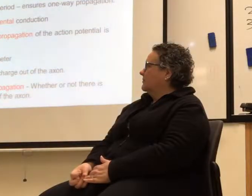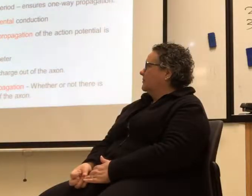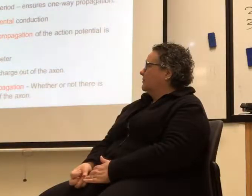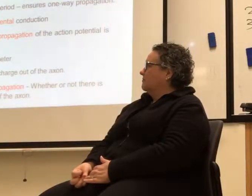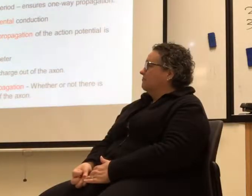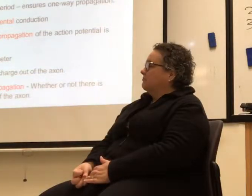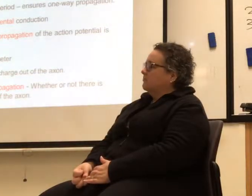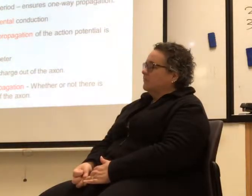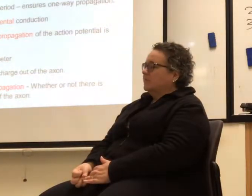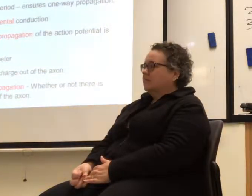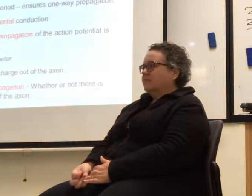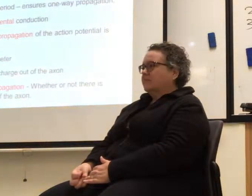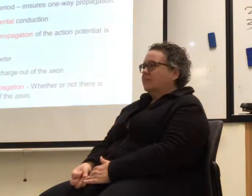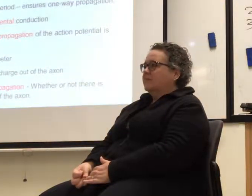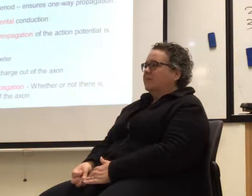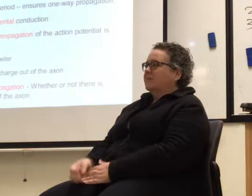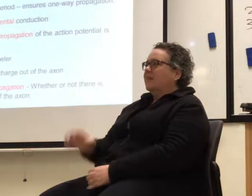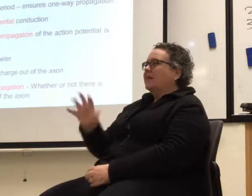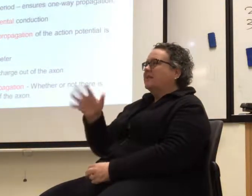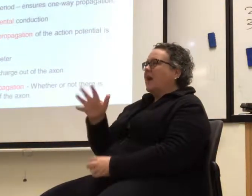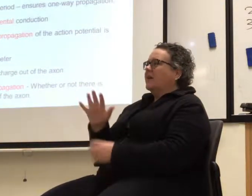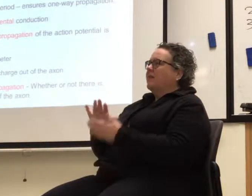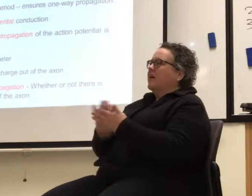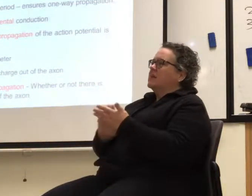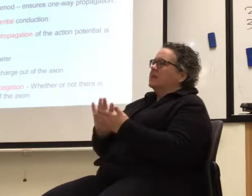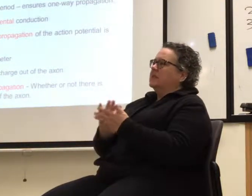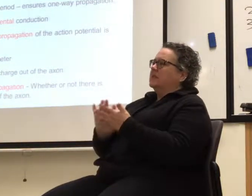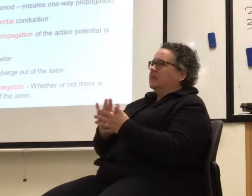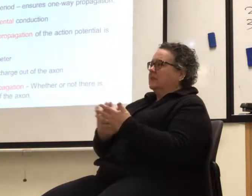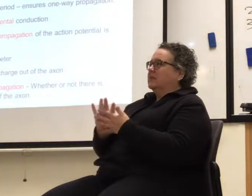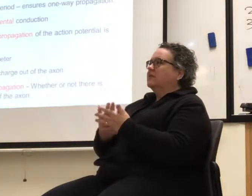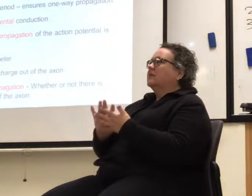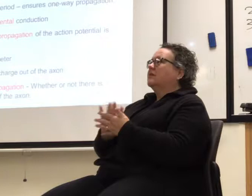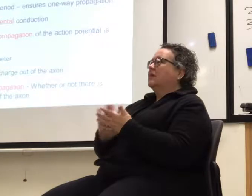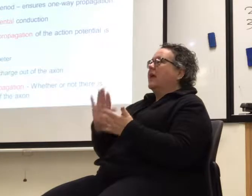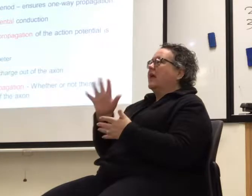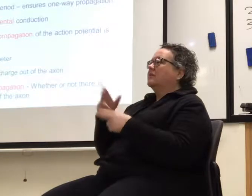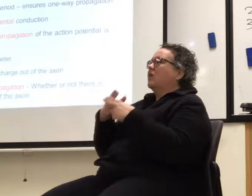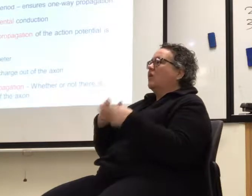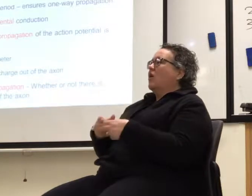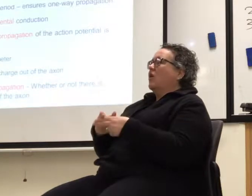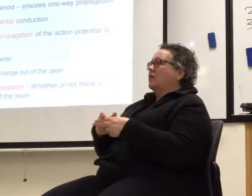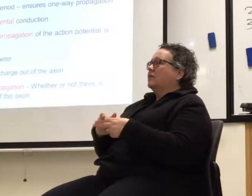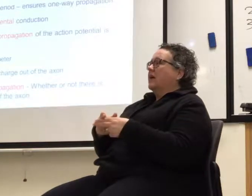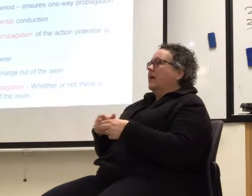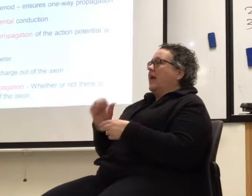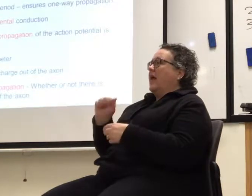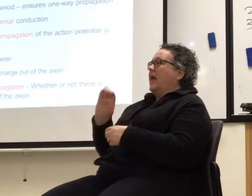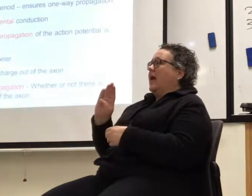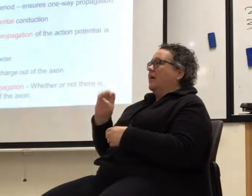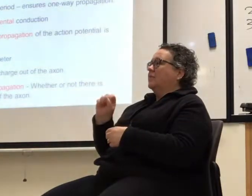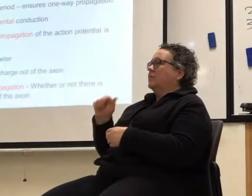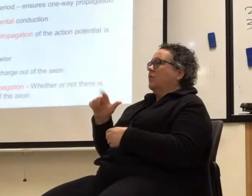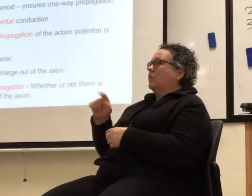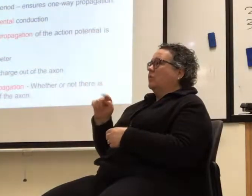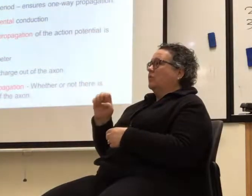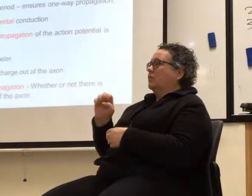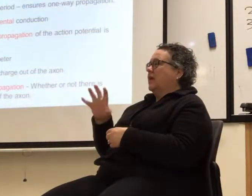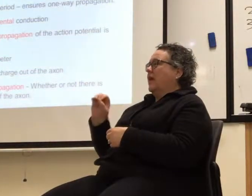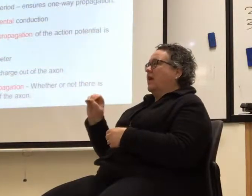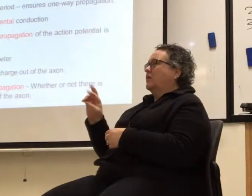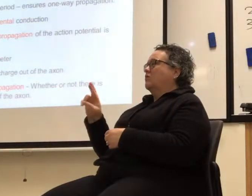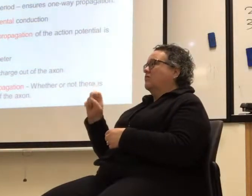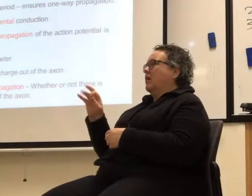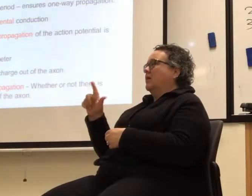Well, they're kind of like, it's kind of a gray area here. There's what's called absolute refractory period and relative refractory period, and you should know